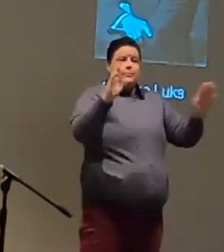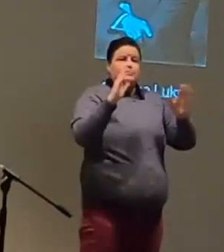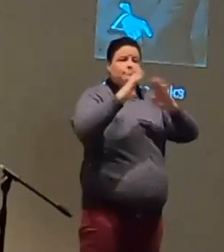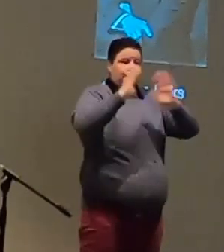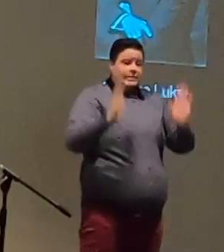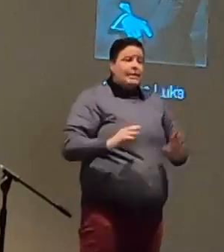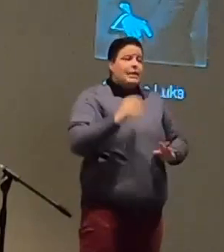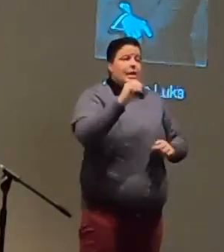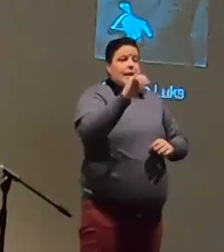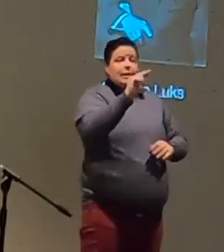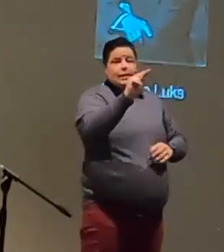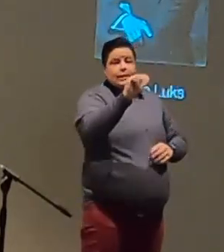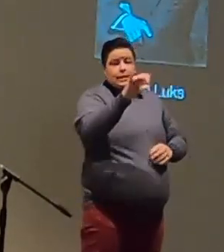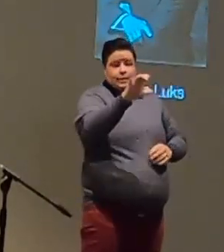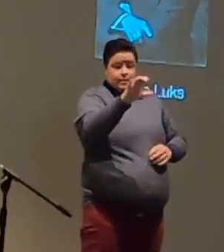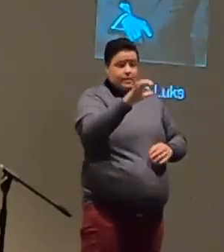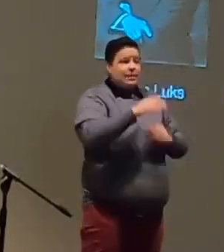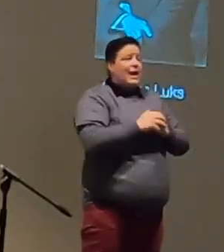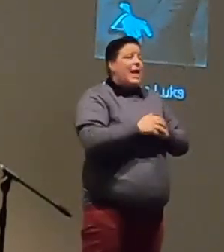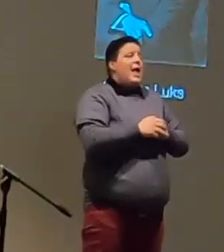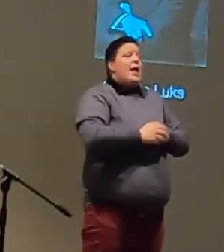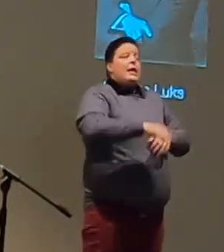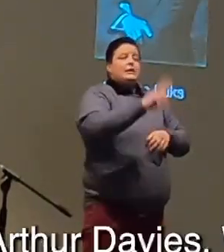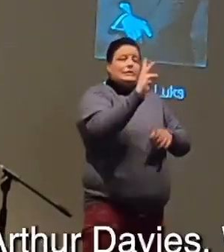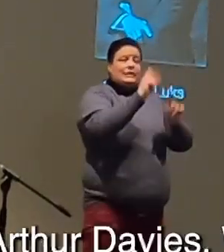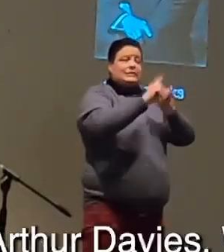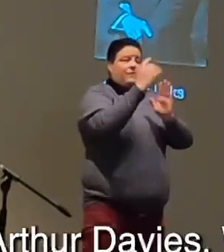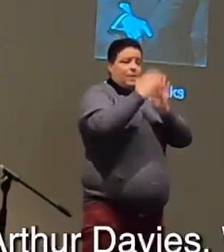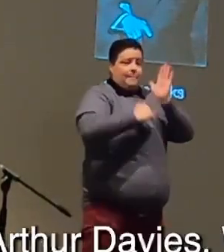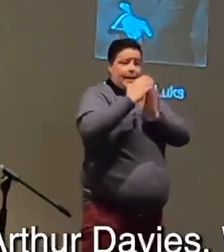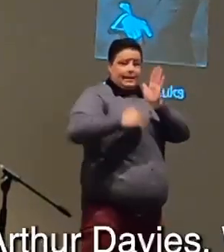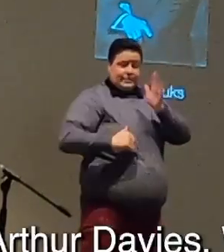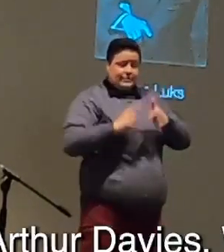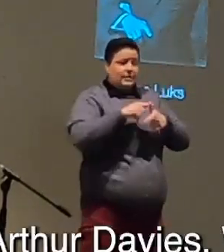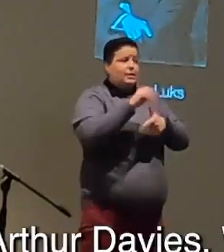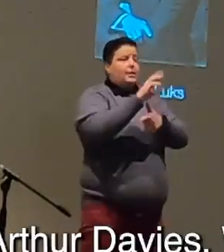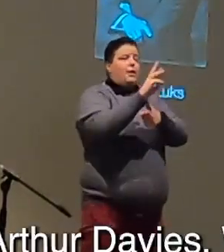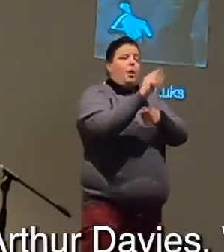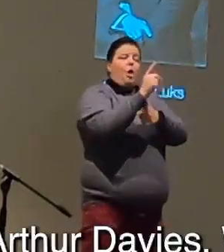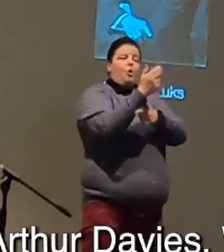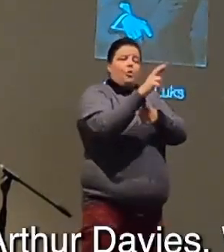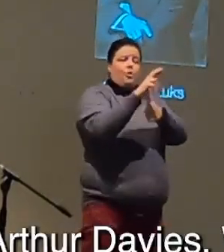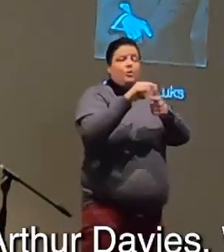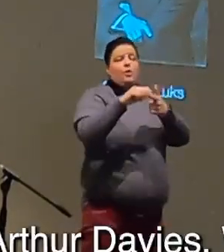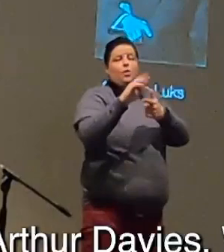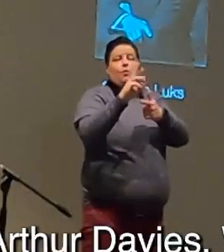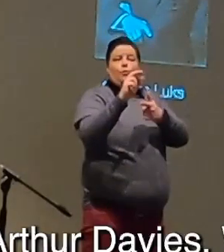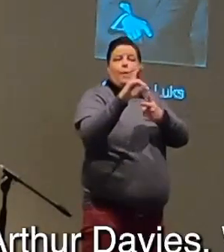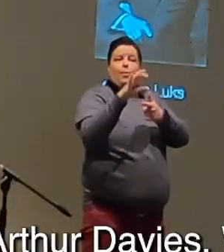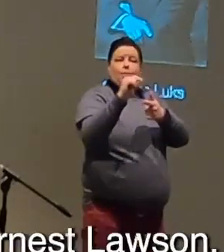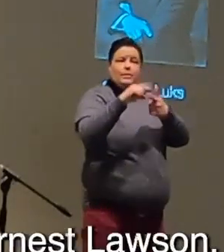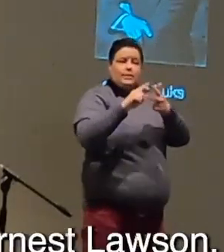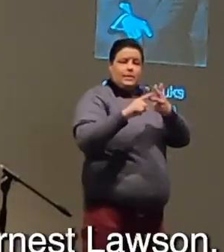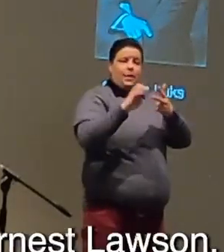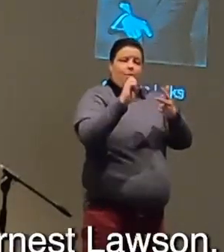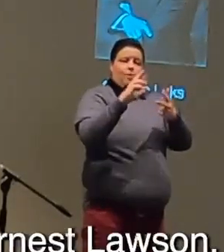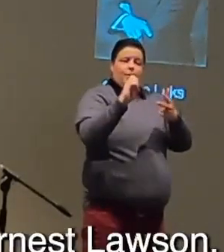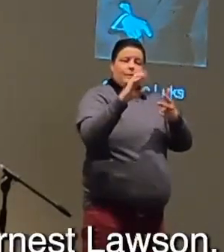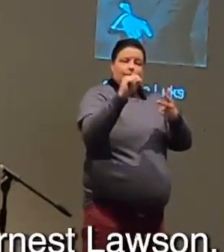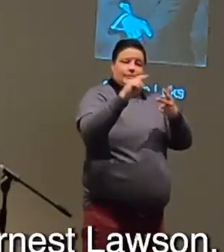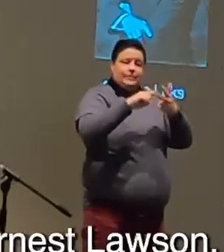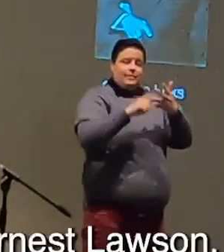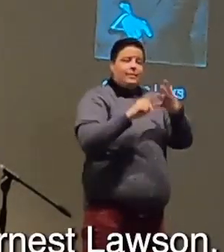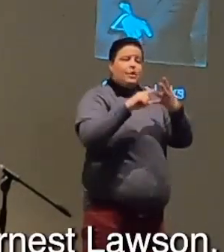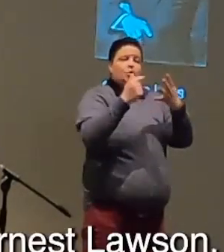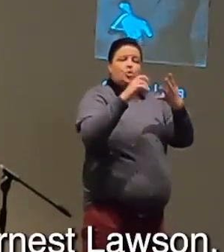features 63 paintings by 8 American artists: Arthur Davies, William Glackens, Robert Henry, Ernest